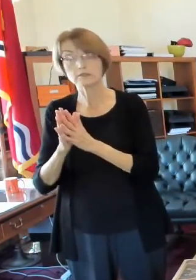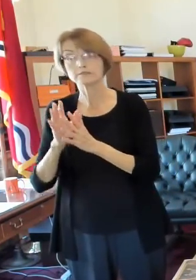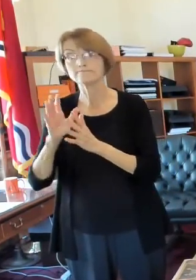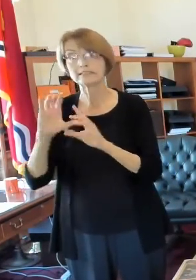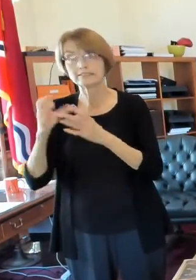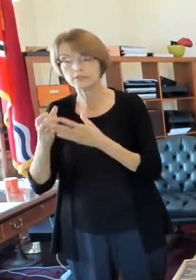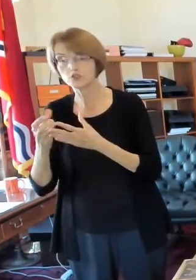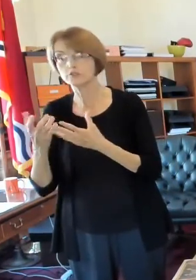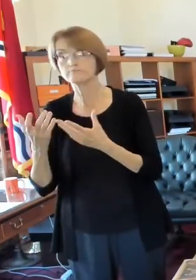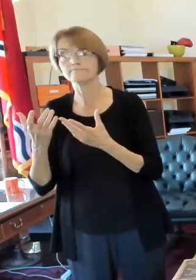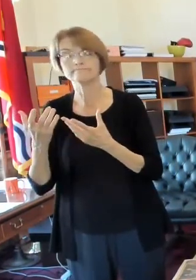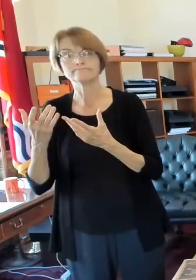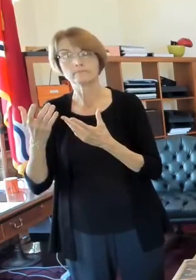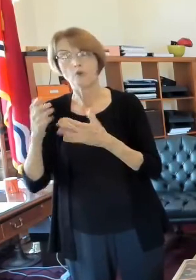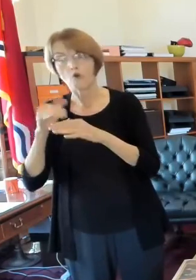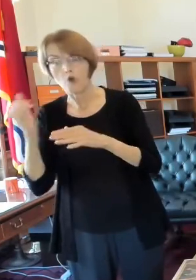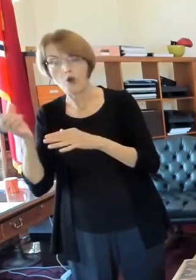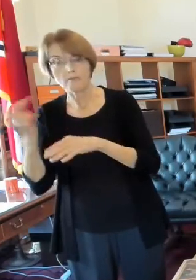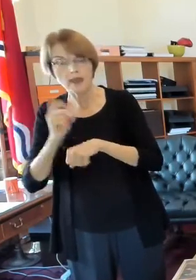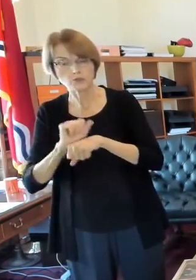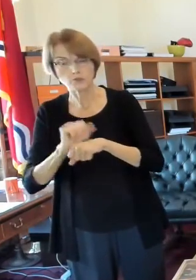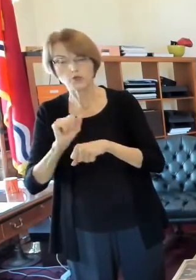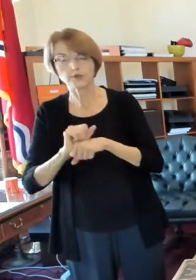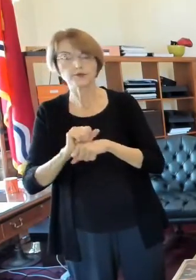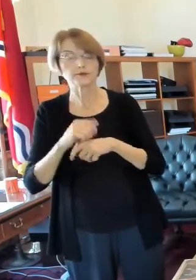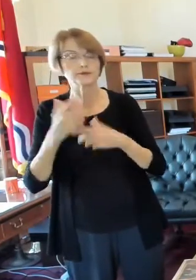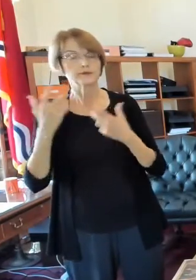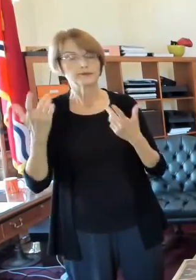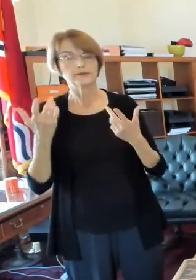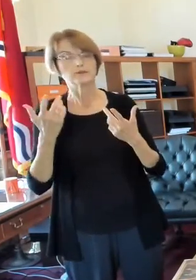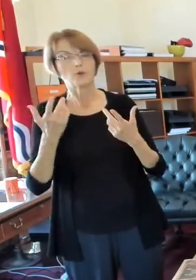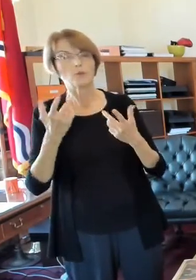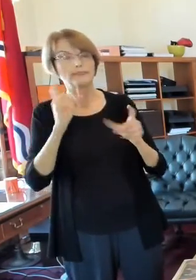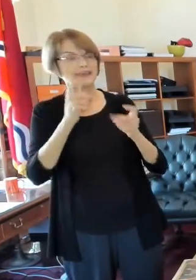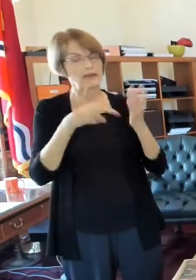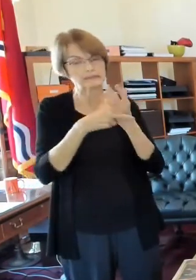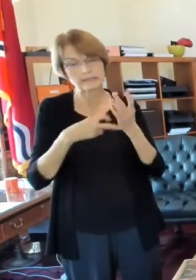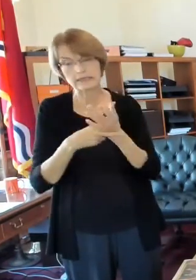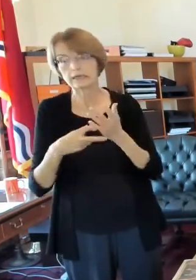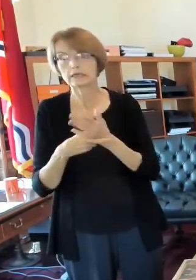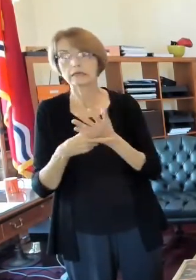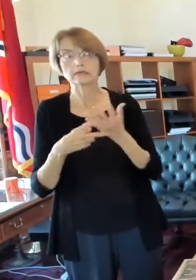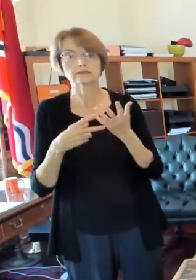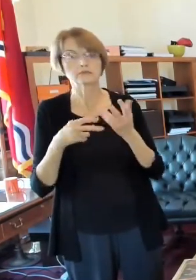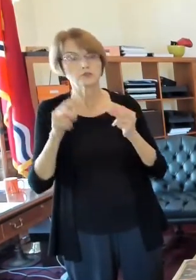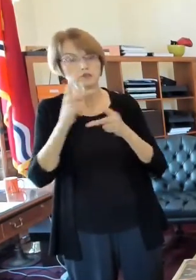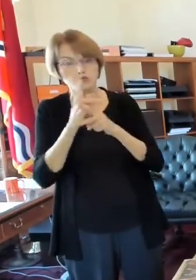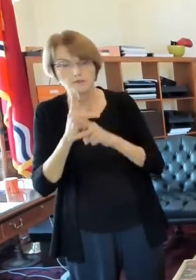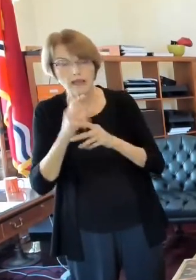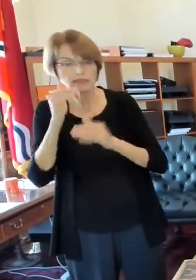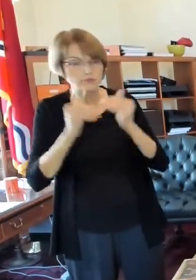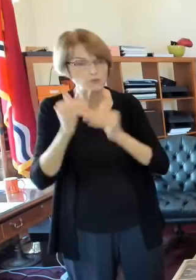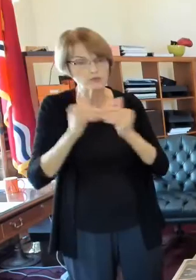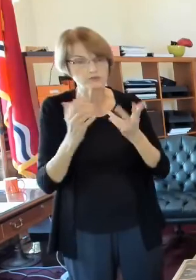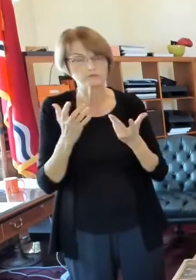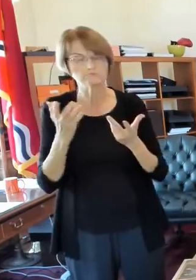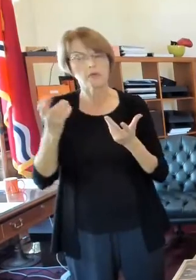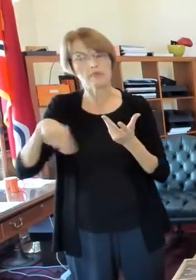accident reconstruction. So they will also, that's a specialized unit, and they will also be in this weekend and in